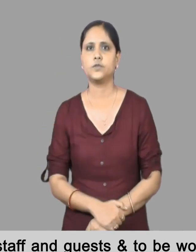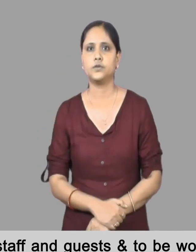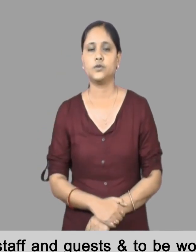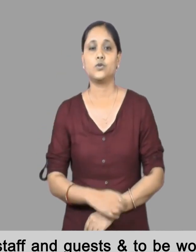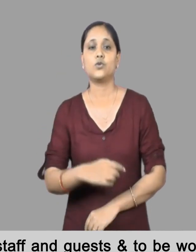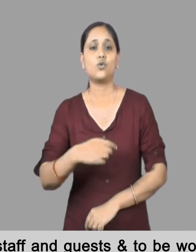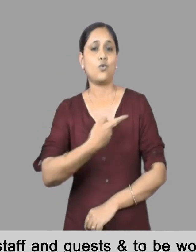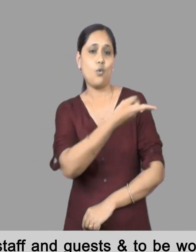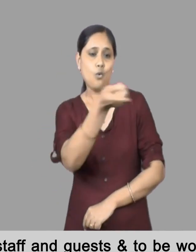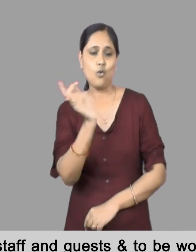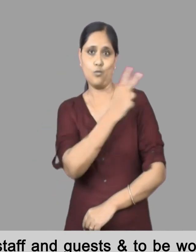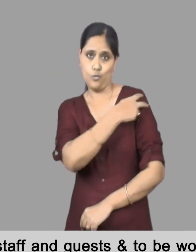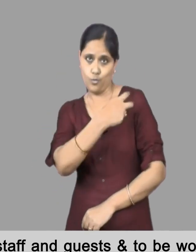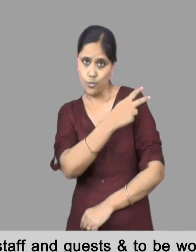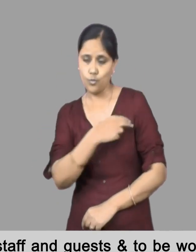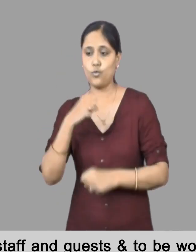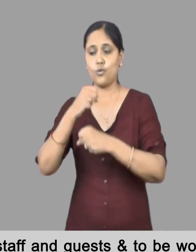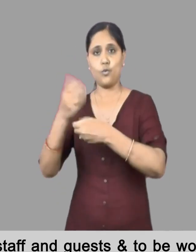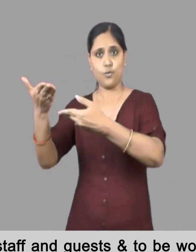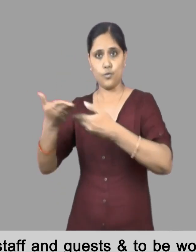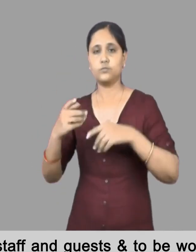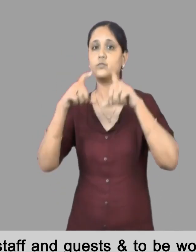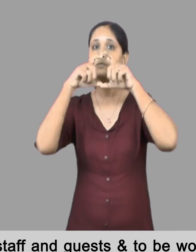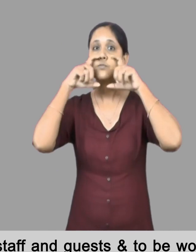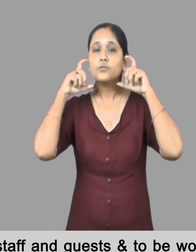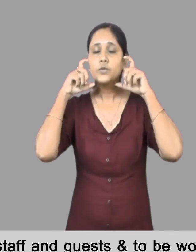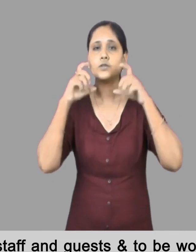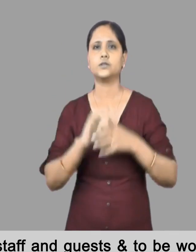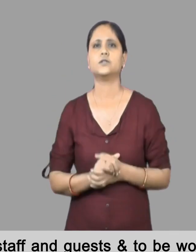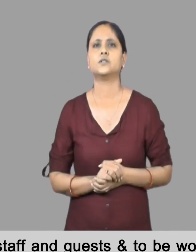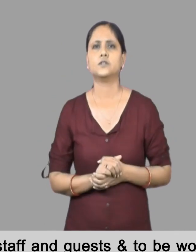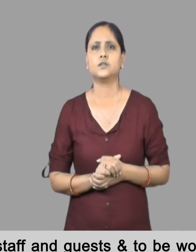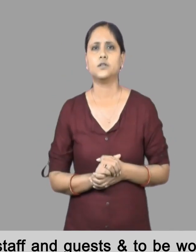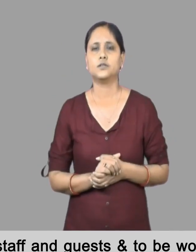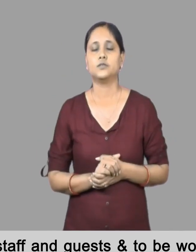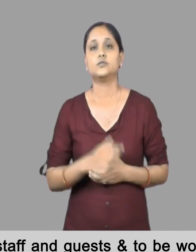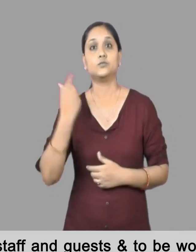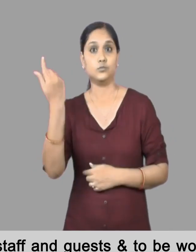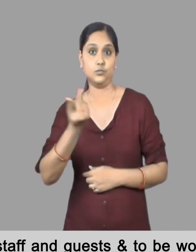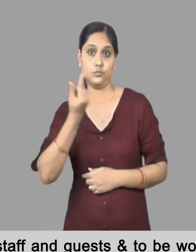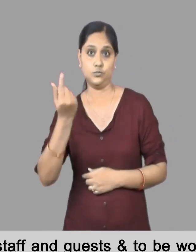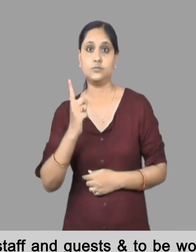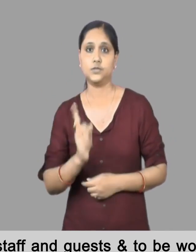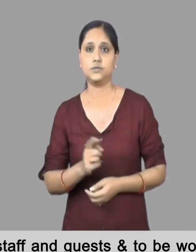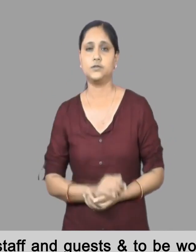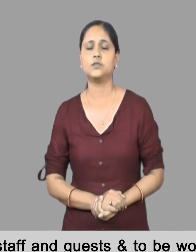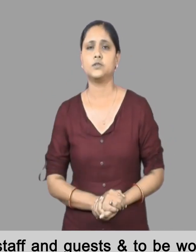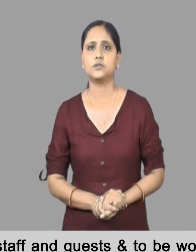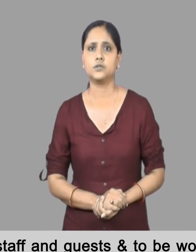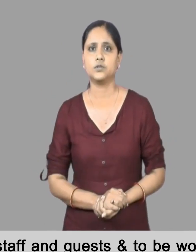Point 3. Mandatory use of face cover by all staff and guests and